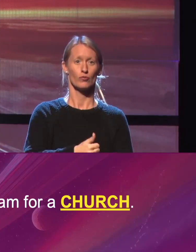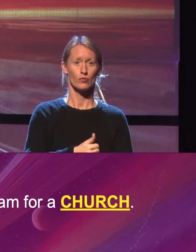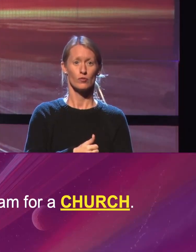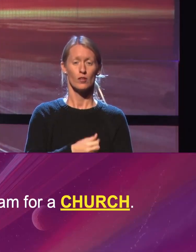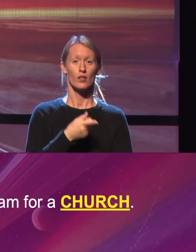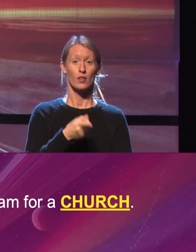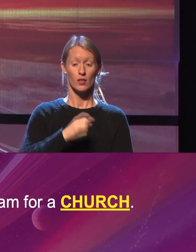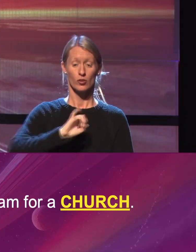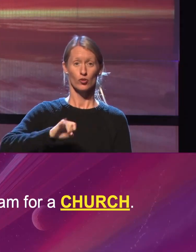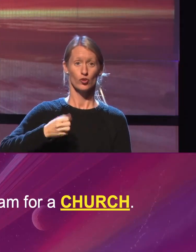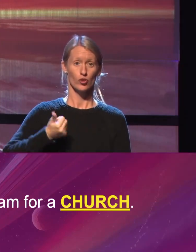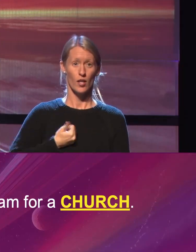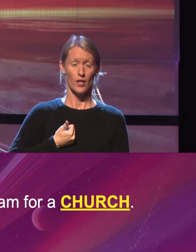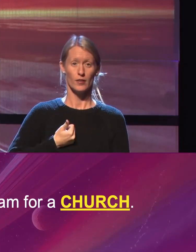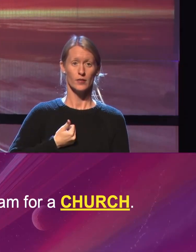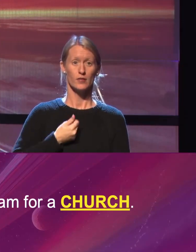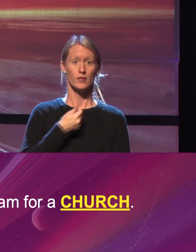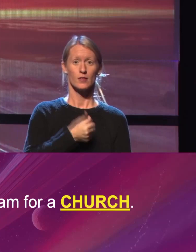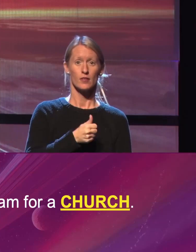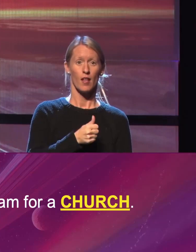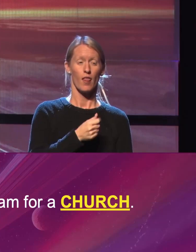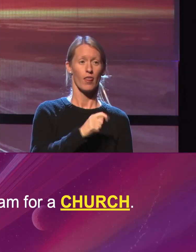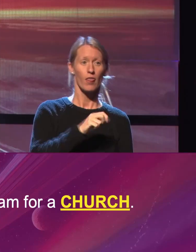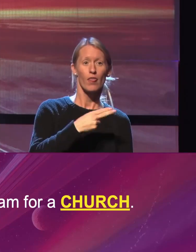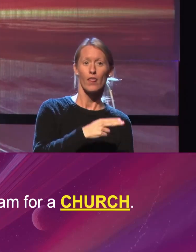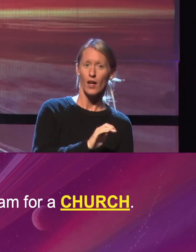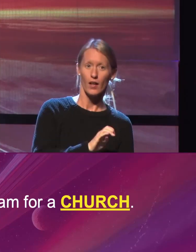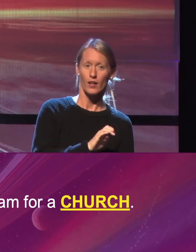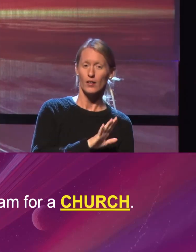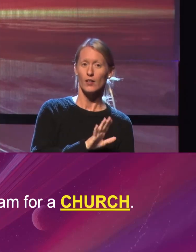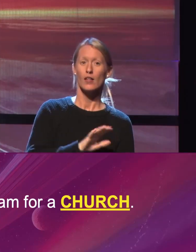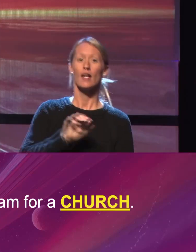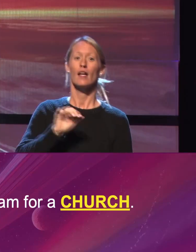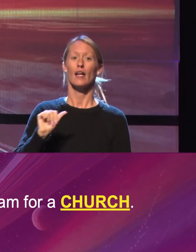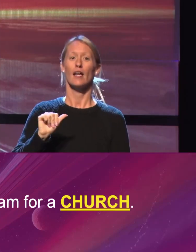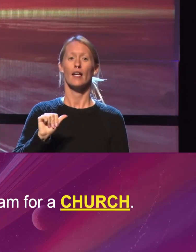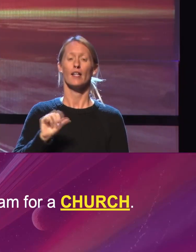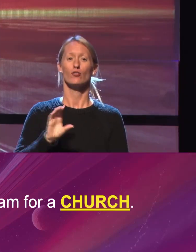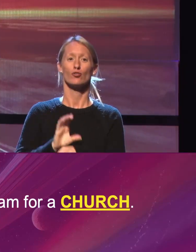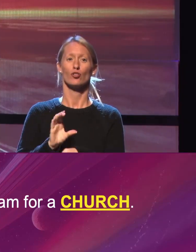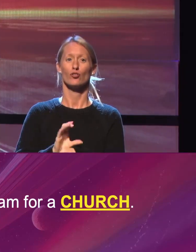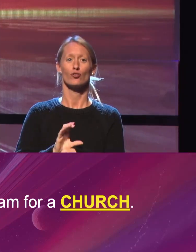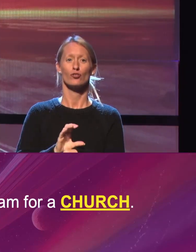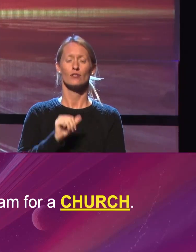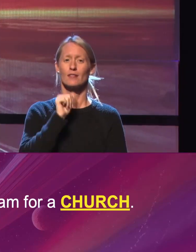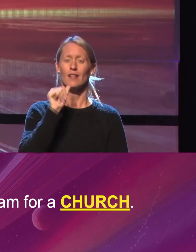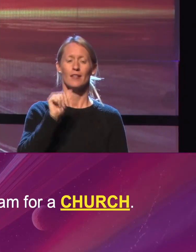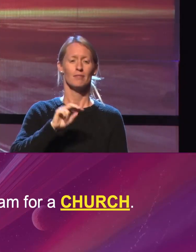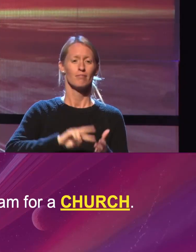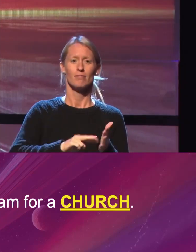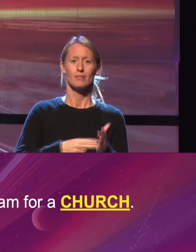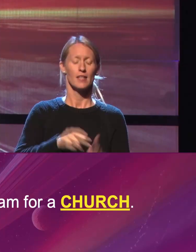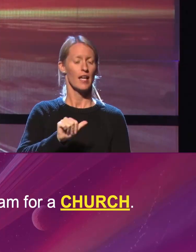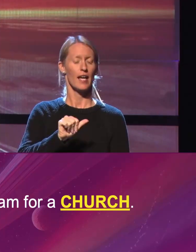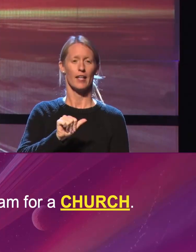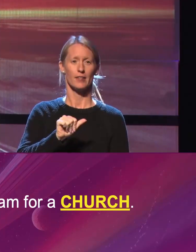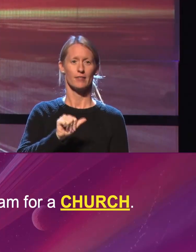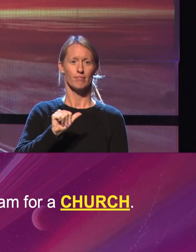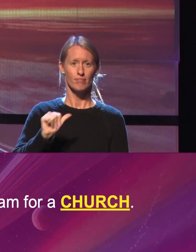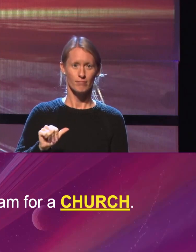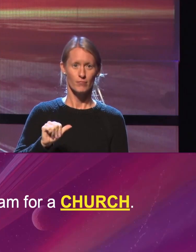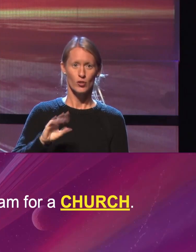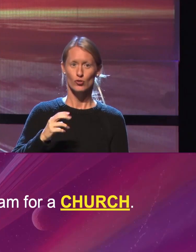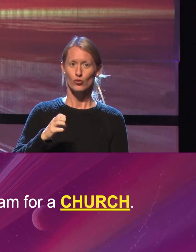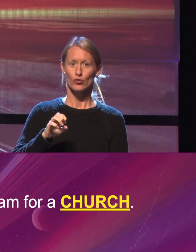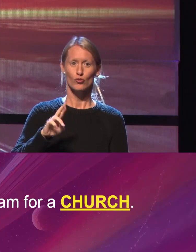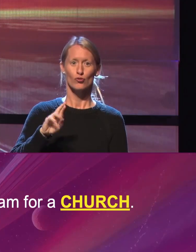the church, it was a church because there was only one church. There was no need for a definite article in front of church. It was just an article. It was a church